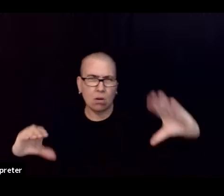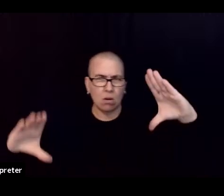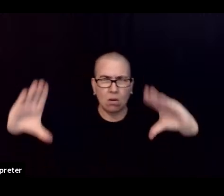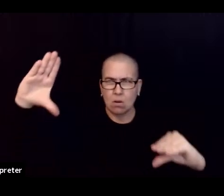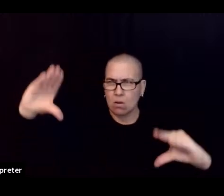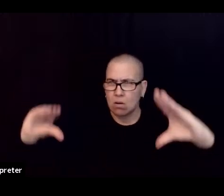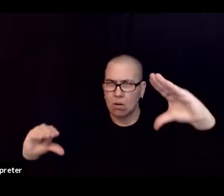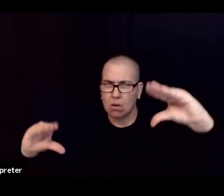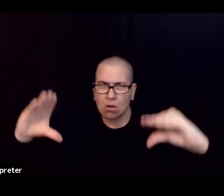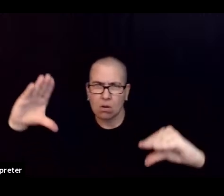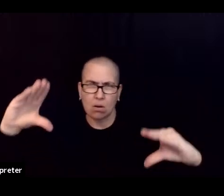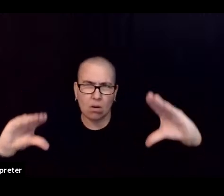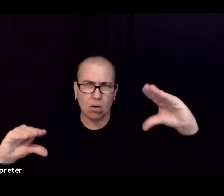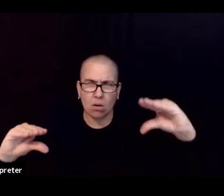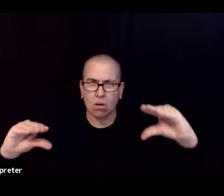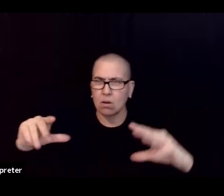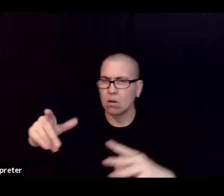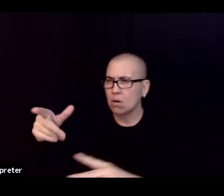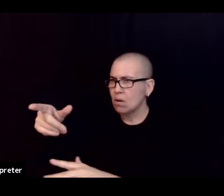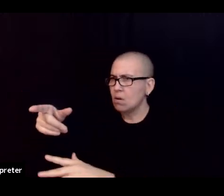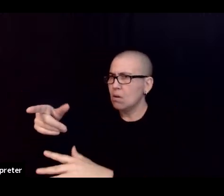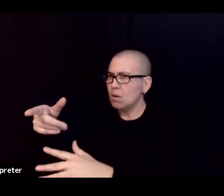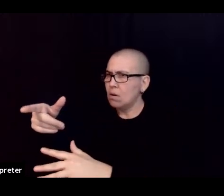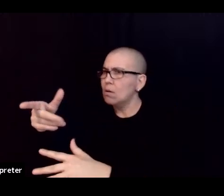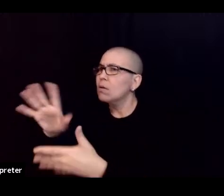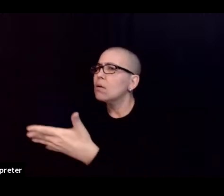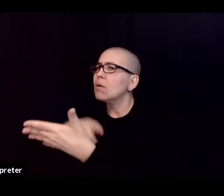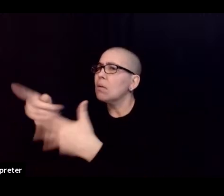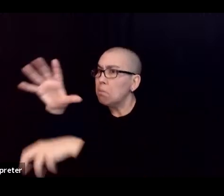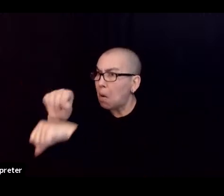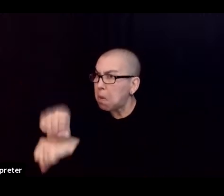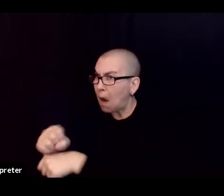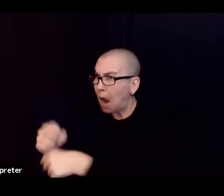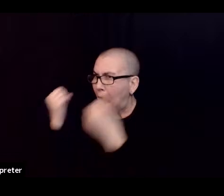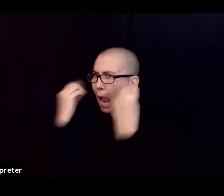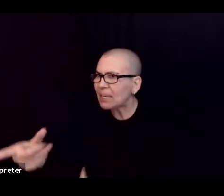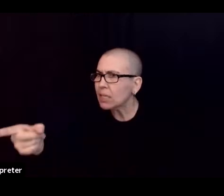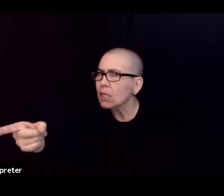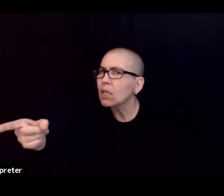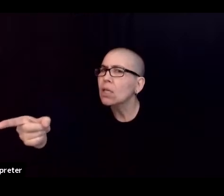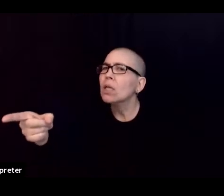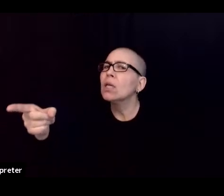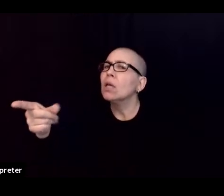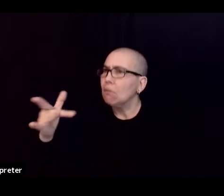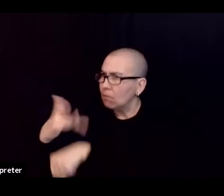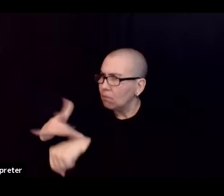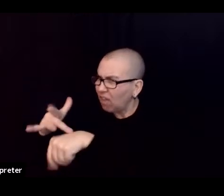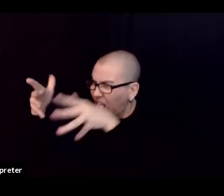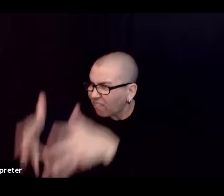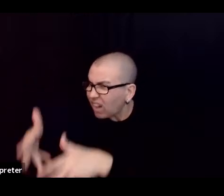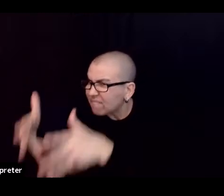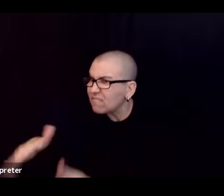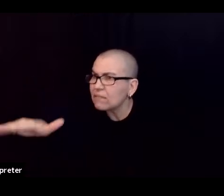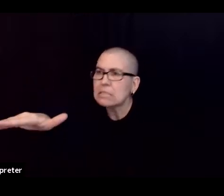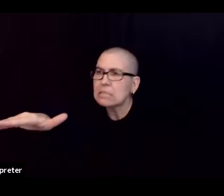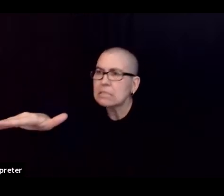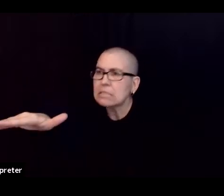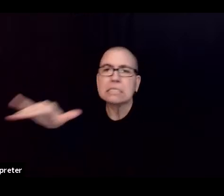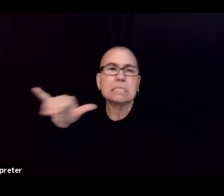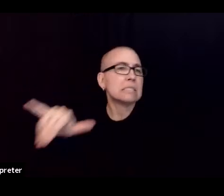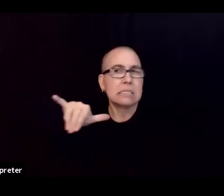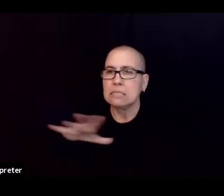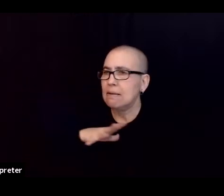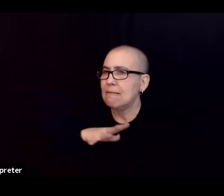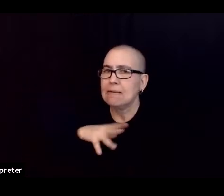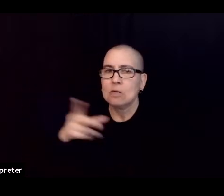appointments and not as many people, filling those appointments within moments of them being offered, that signals that it